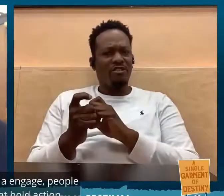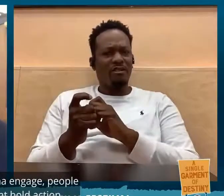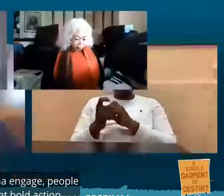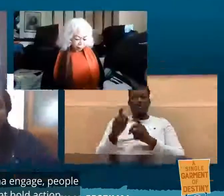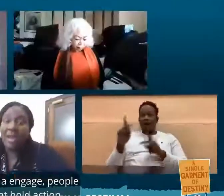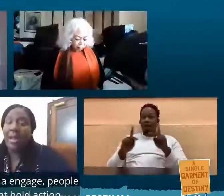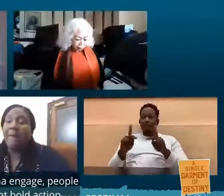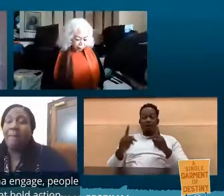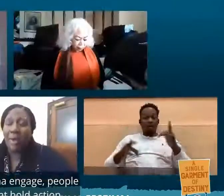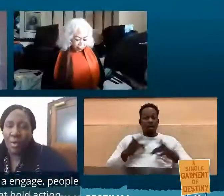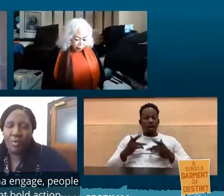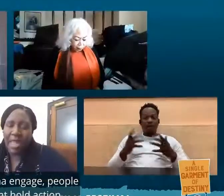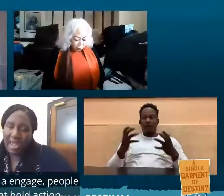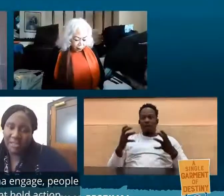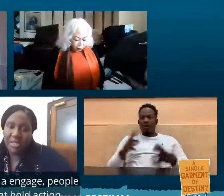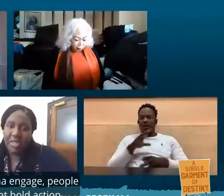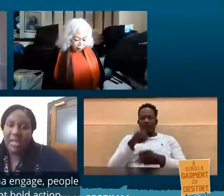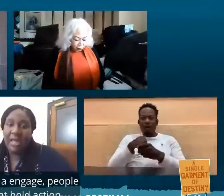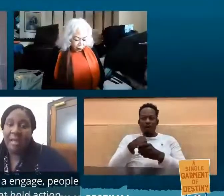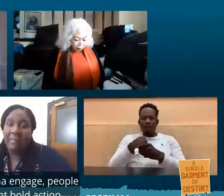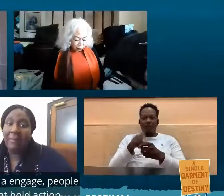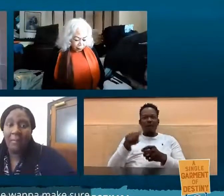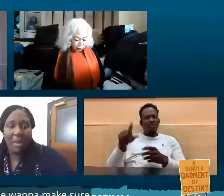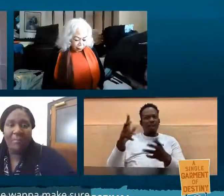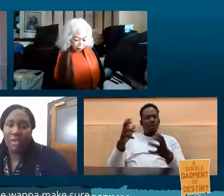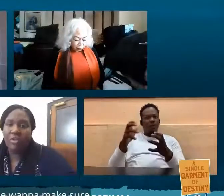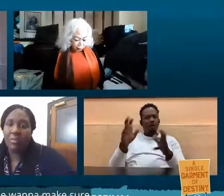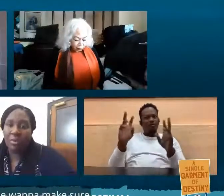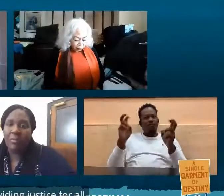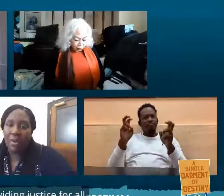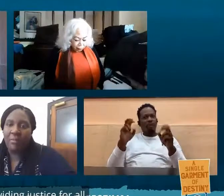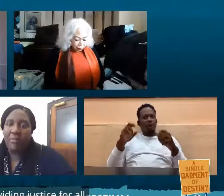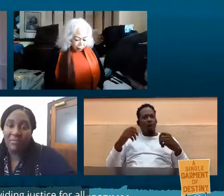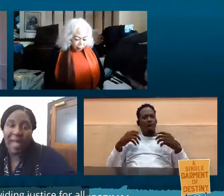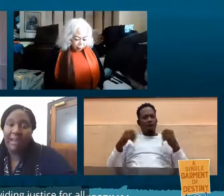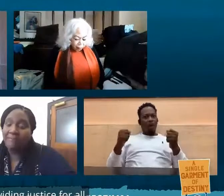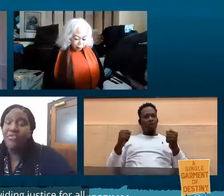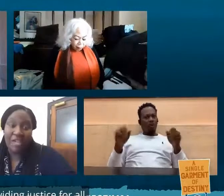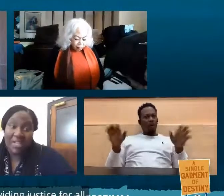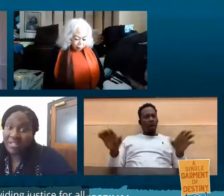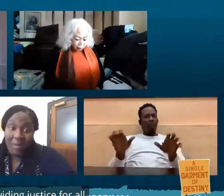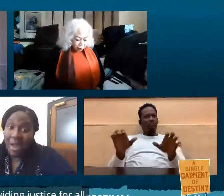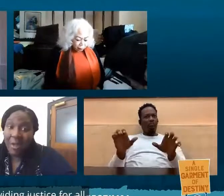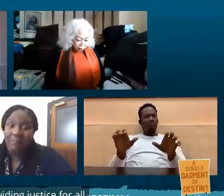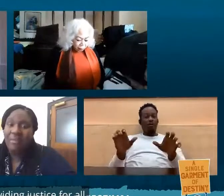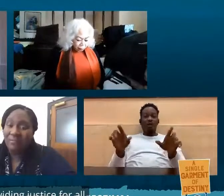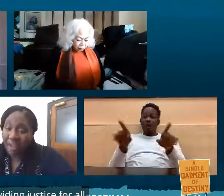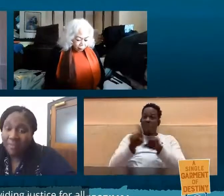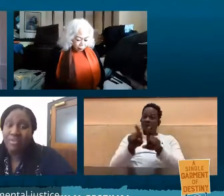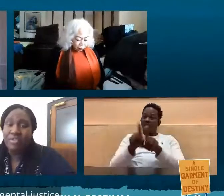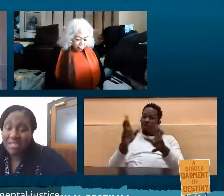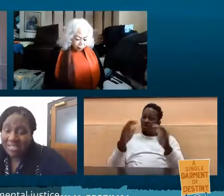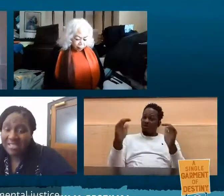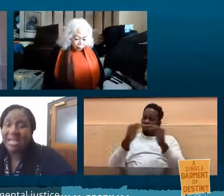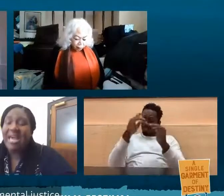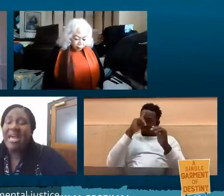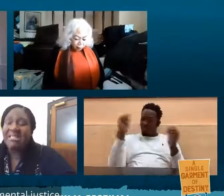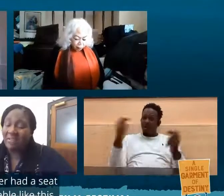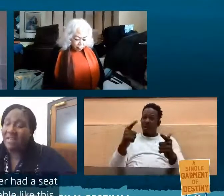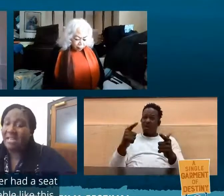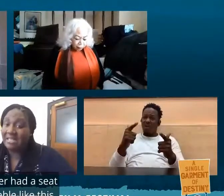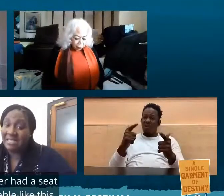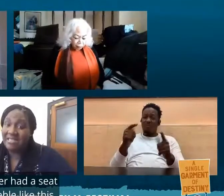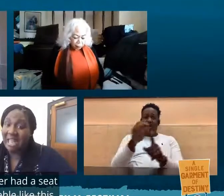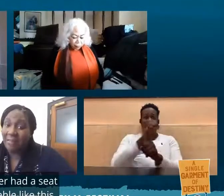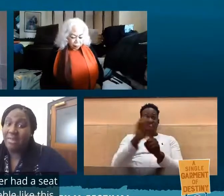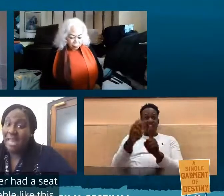to engage. People really want bold action. And people want to make sure that we're providing justice for all. Environmental justice